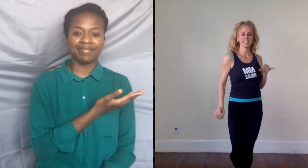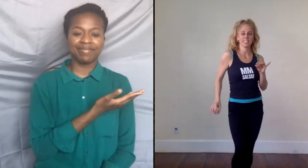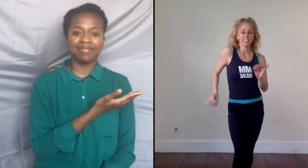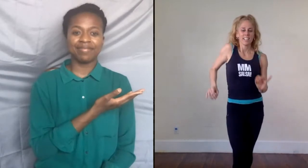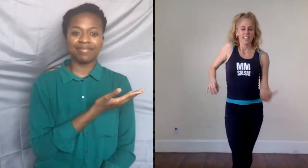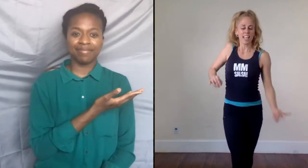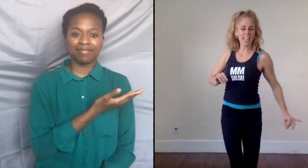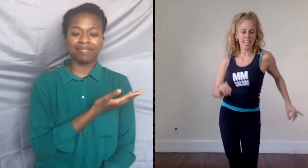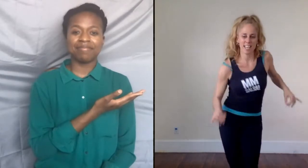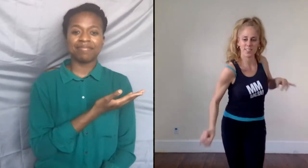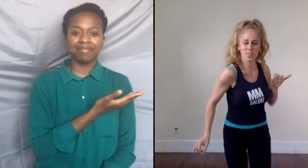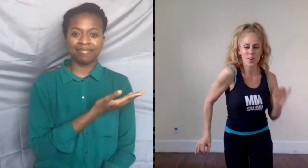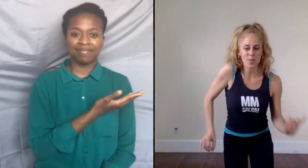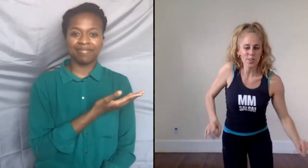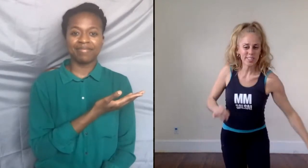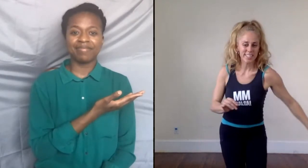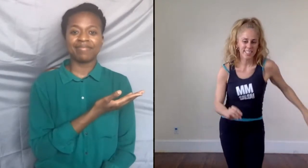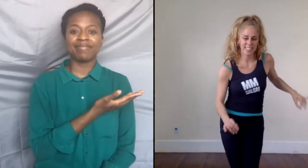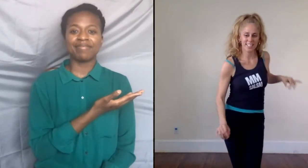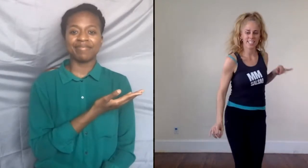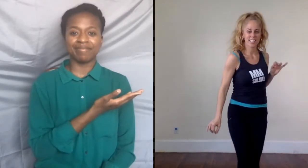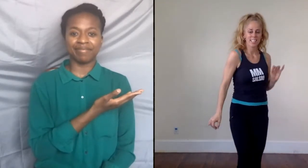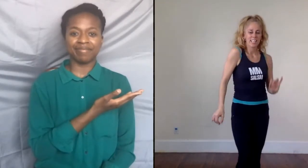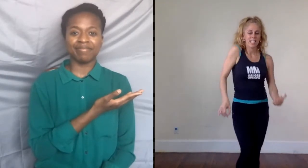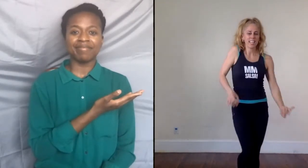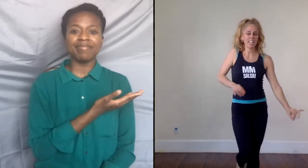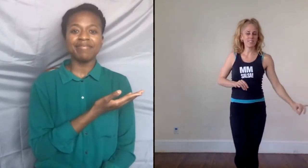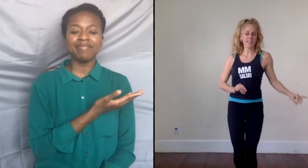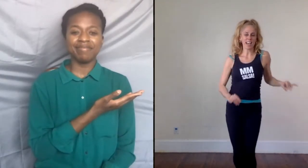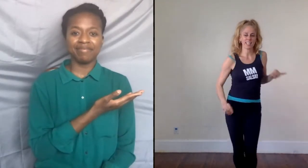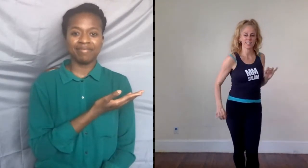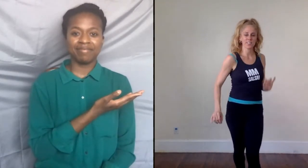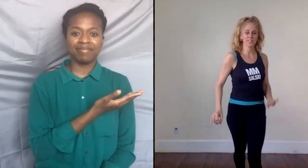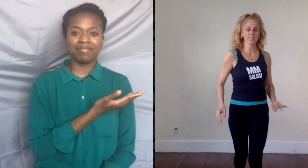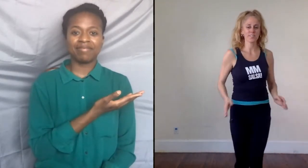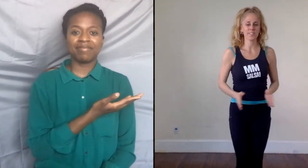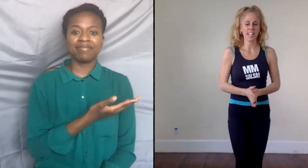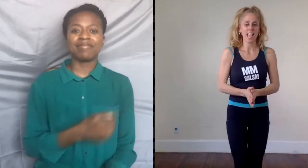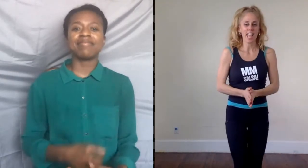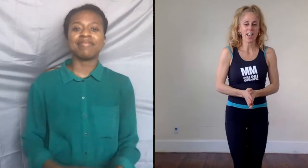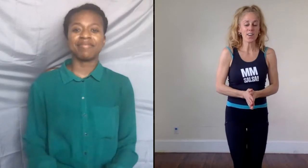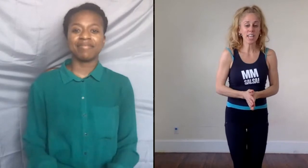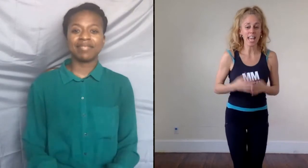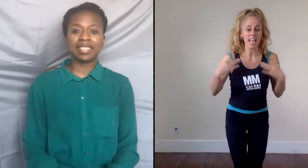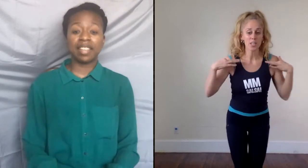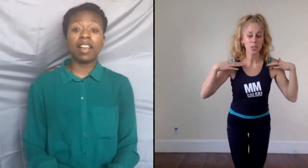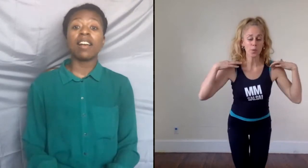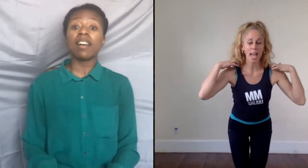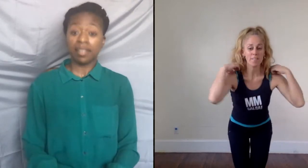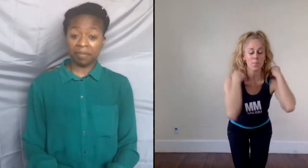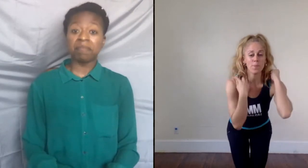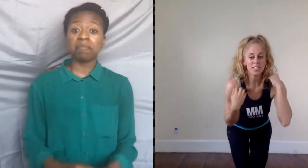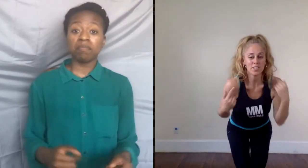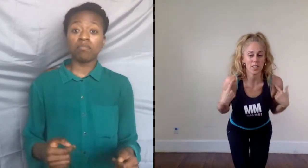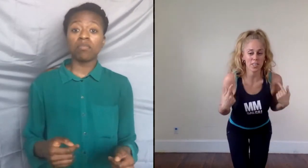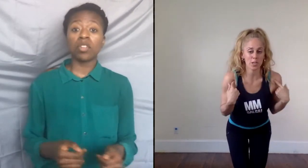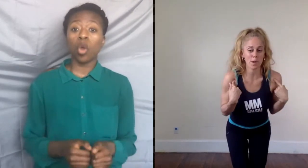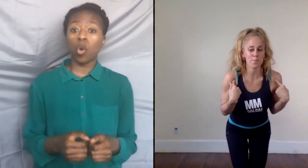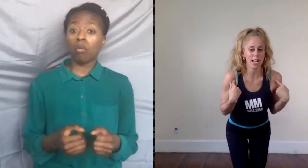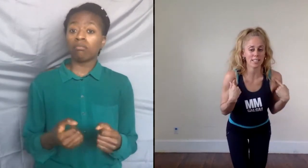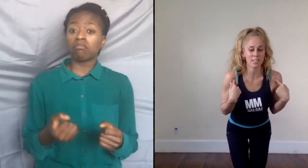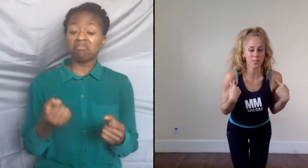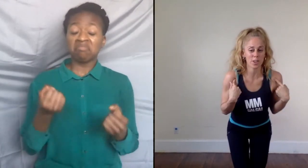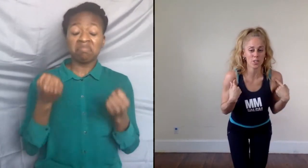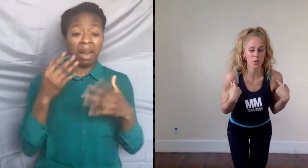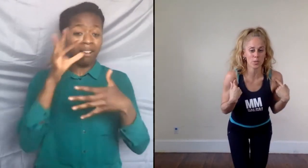back, and roll and back. Okay, so we have a bunch to think